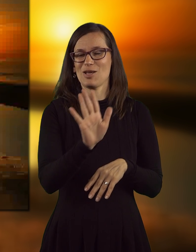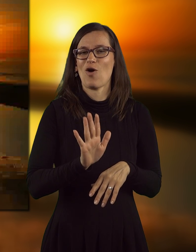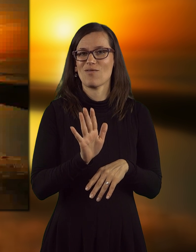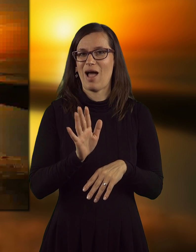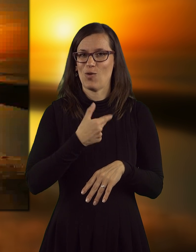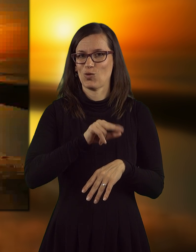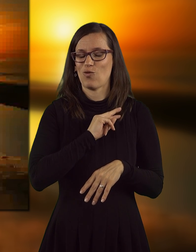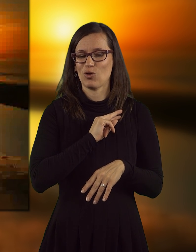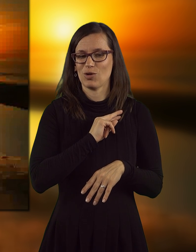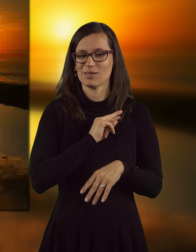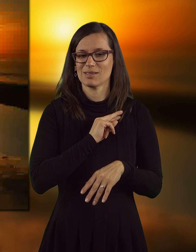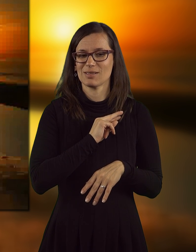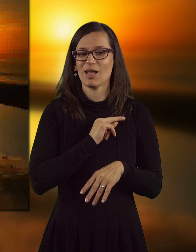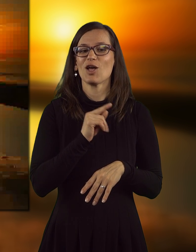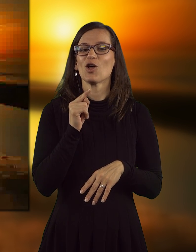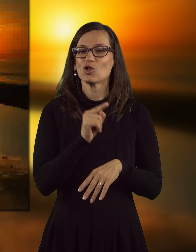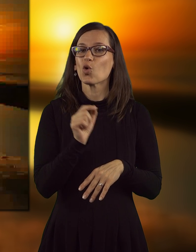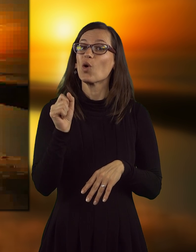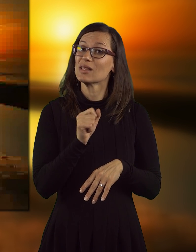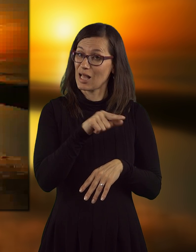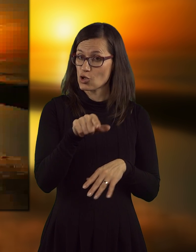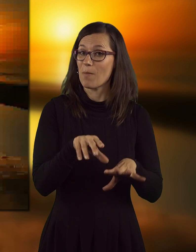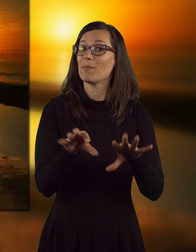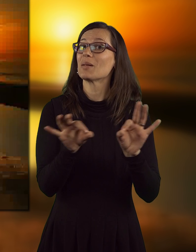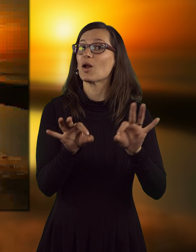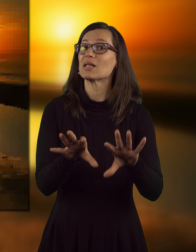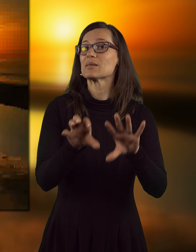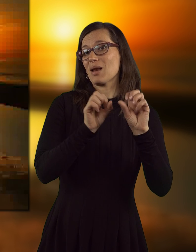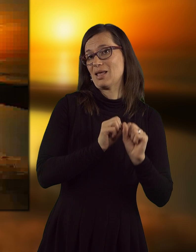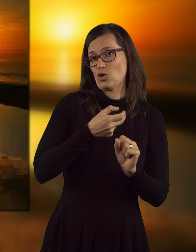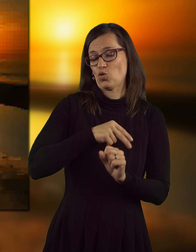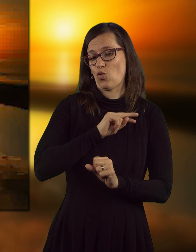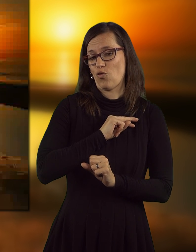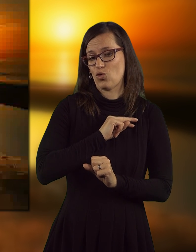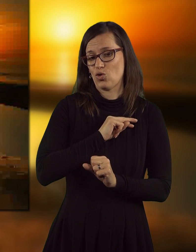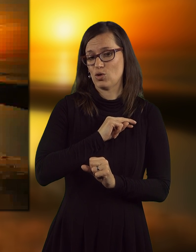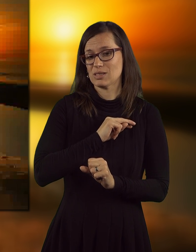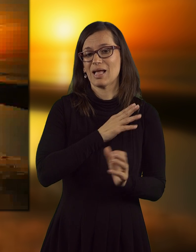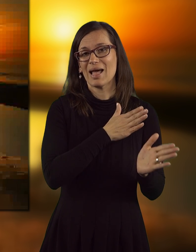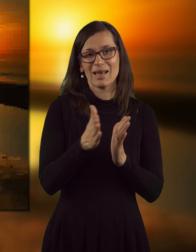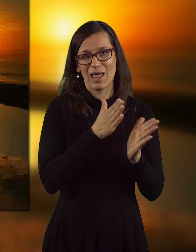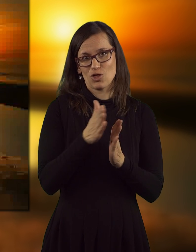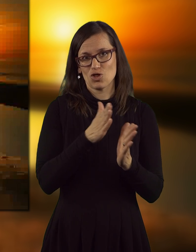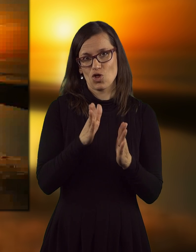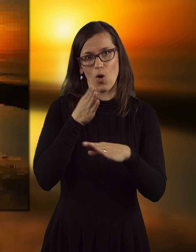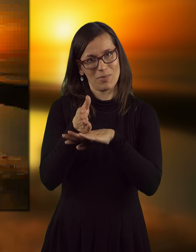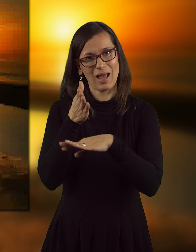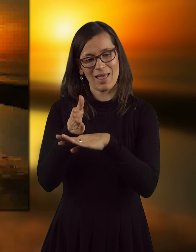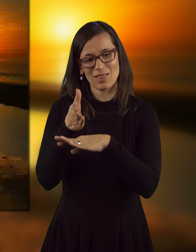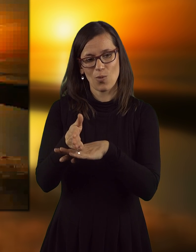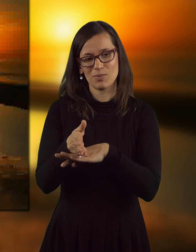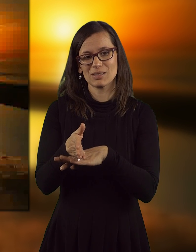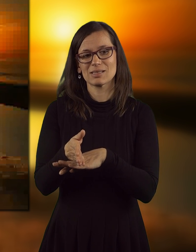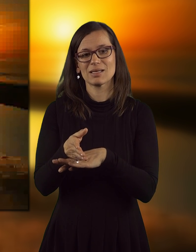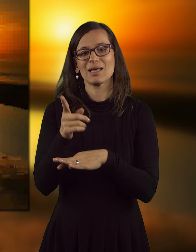their responsibility? Okay. That they're willing to be responsible, to keep their visits,